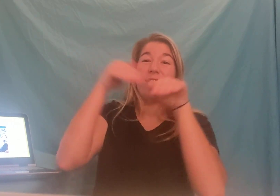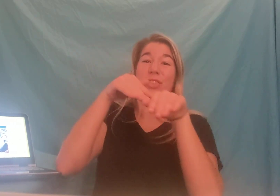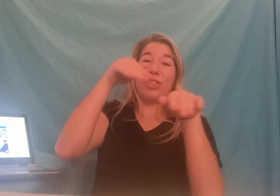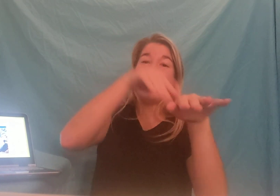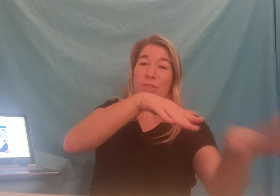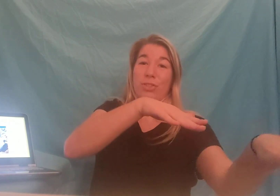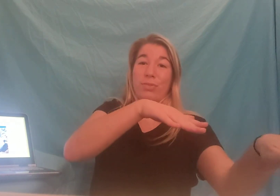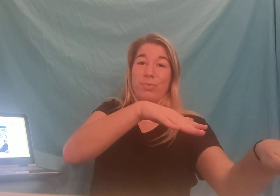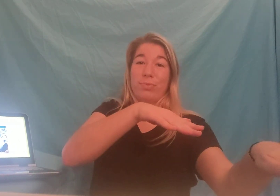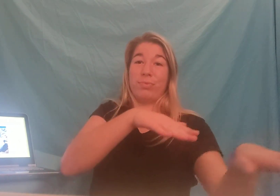Avalanche.